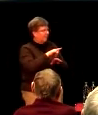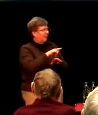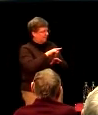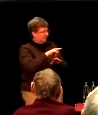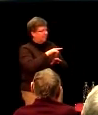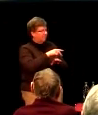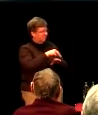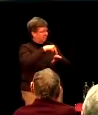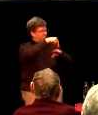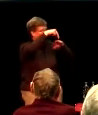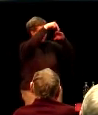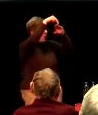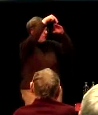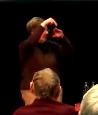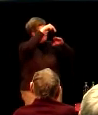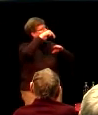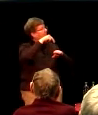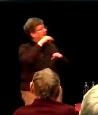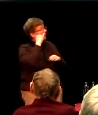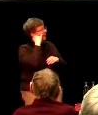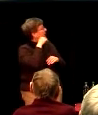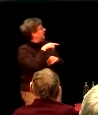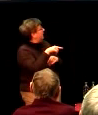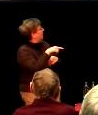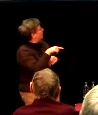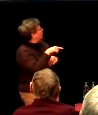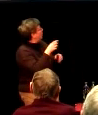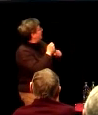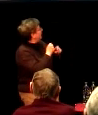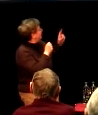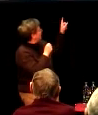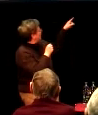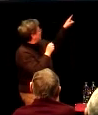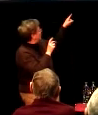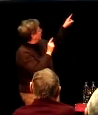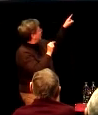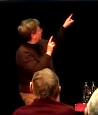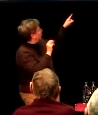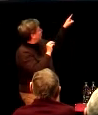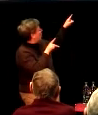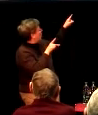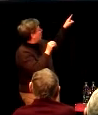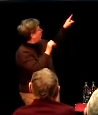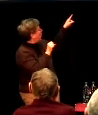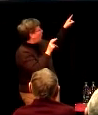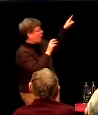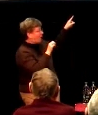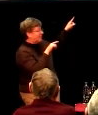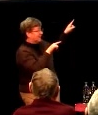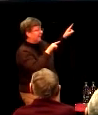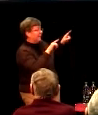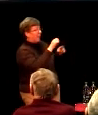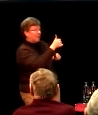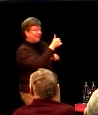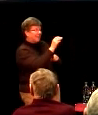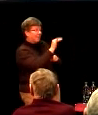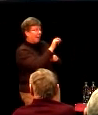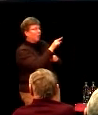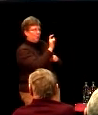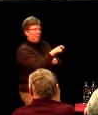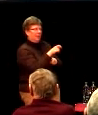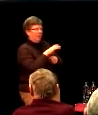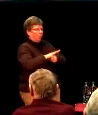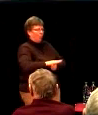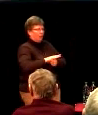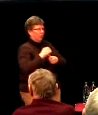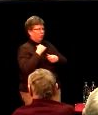Pretty much, if you get to the tropopause right around 10 miles, you need to have a pressurized suit. Even